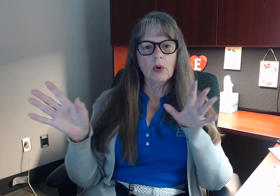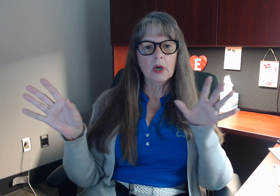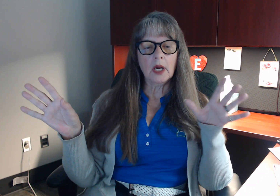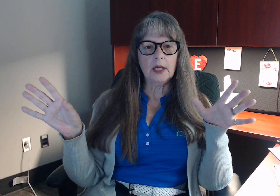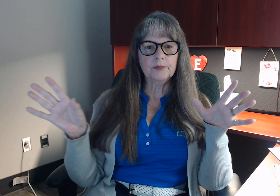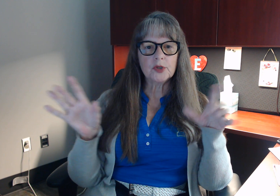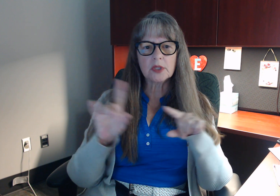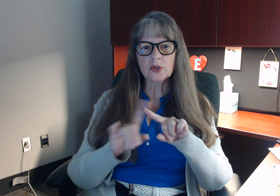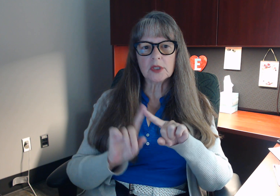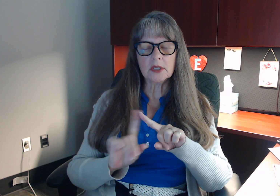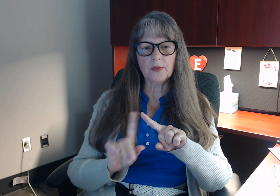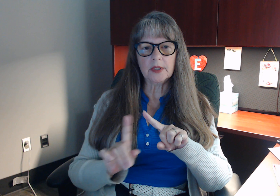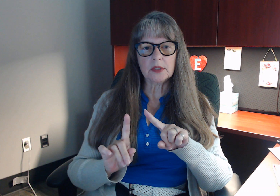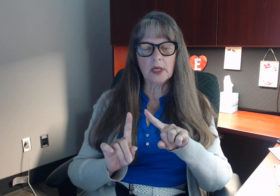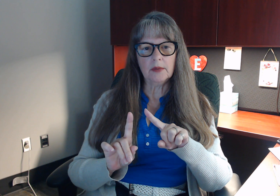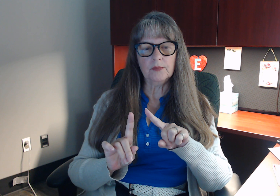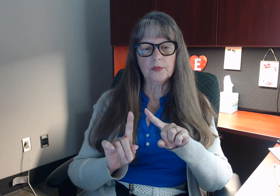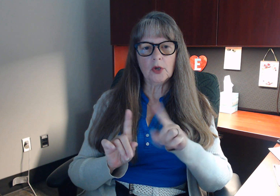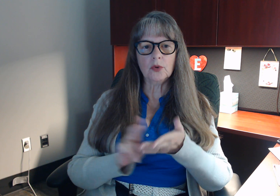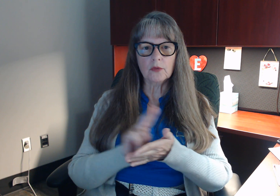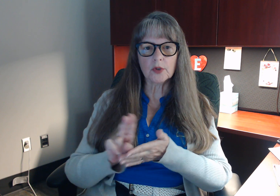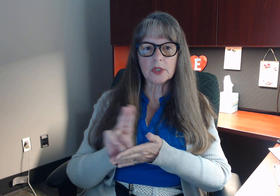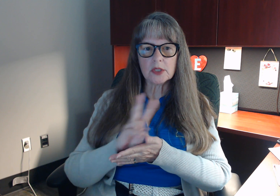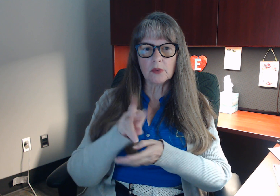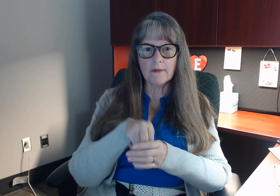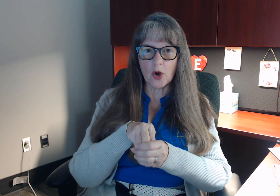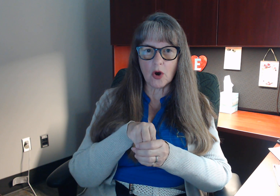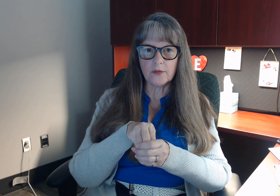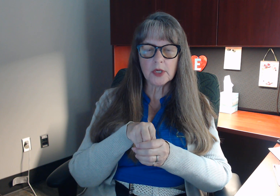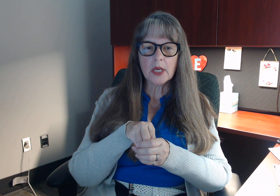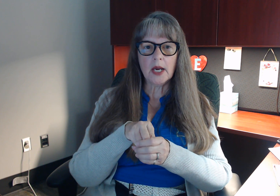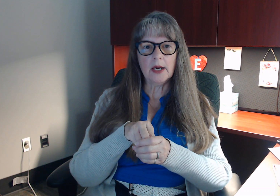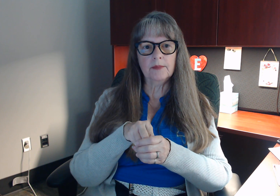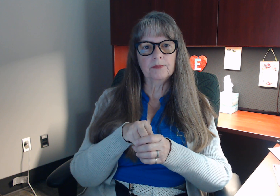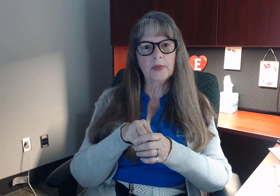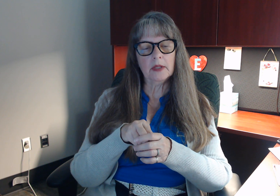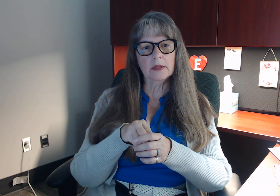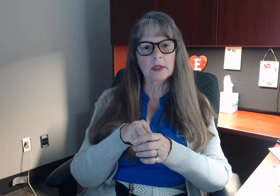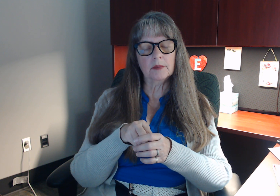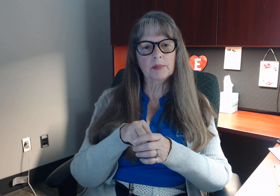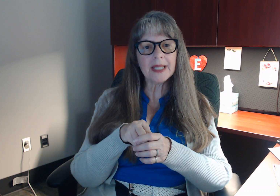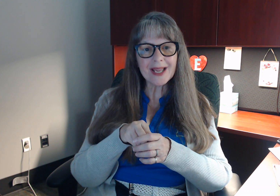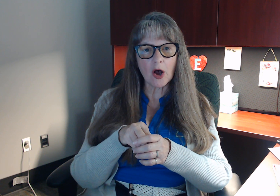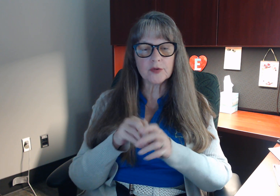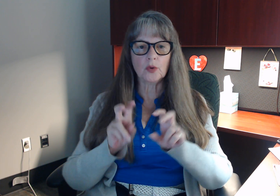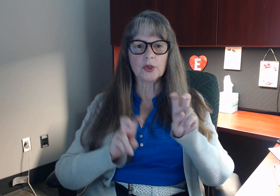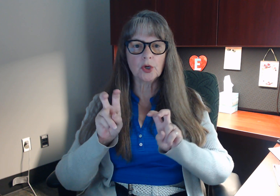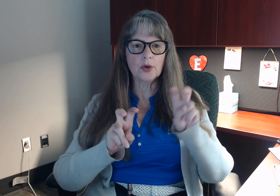or just the different universities that are involved in the playoffs or the tournament. You